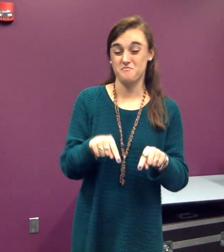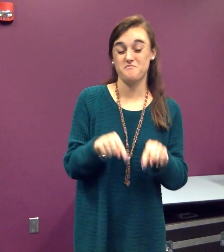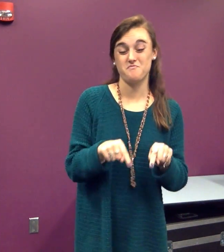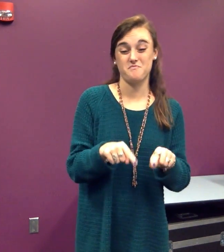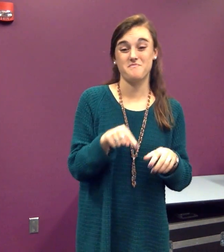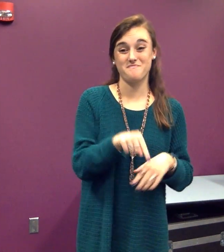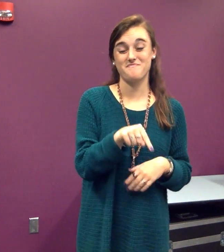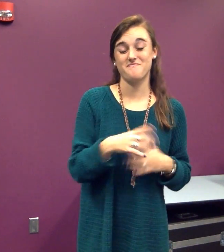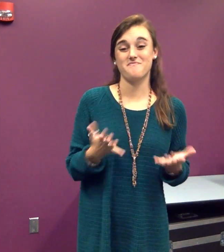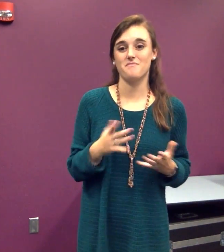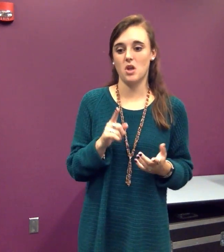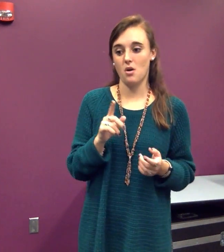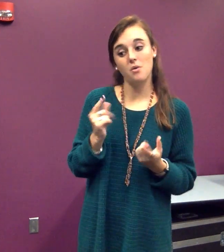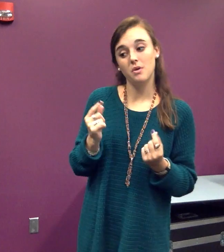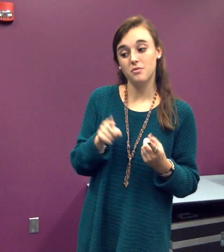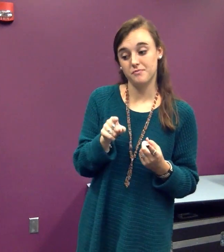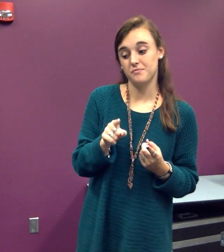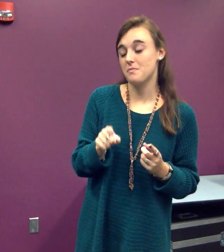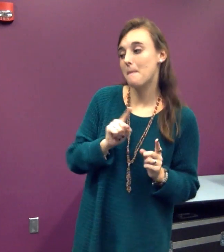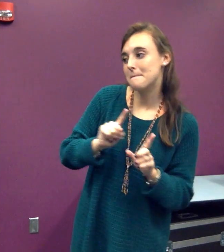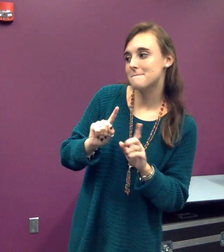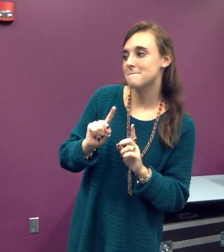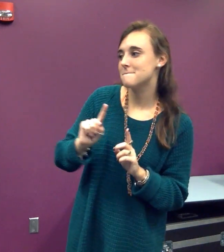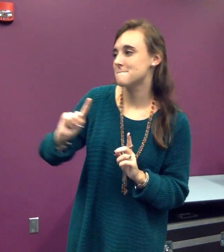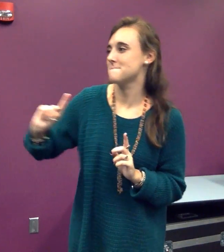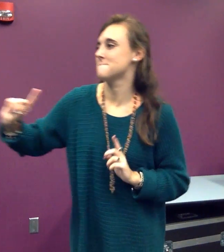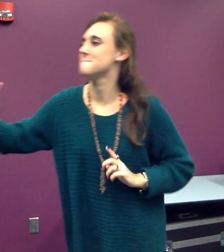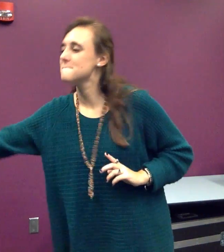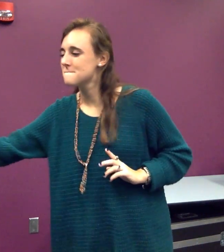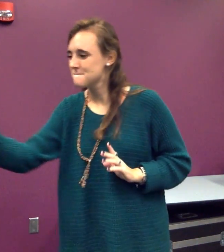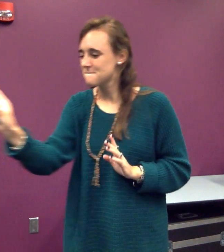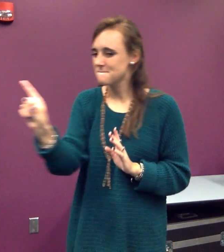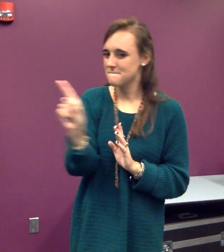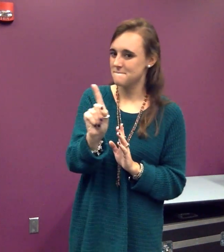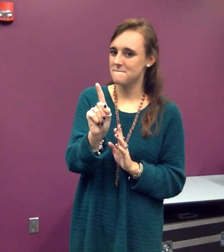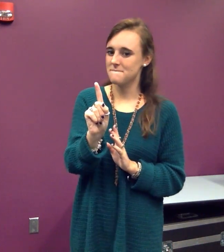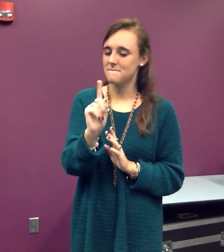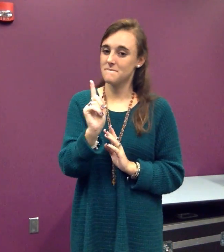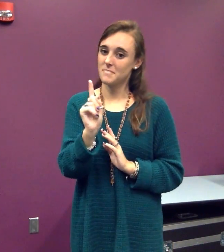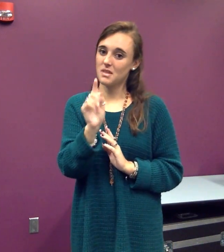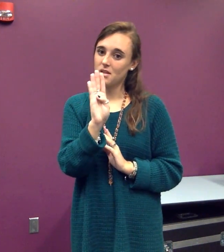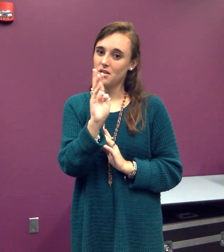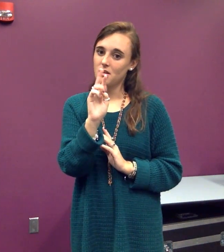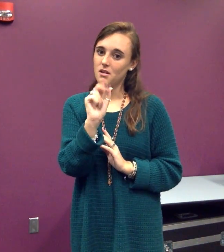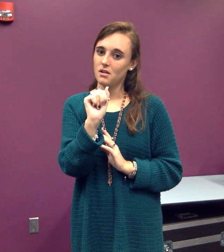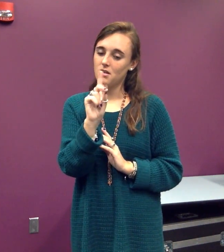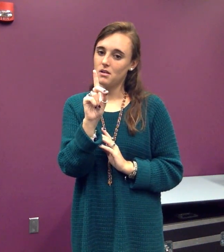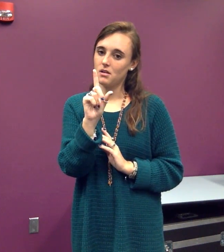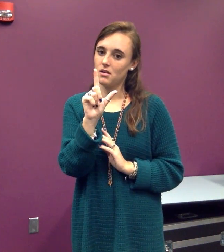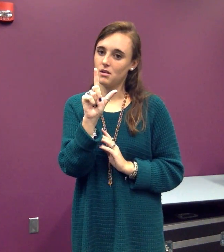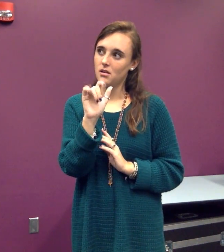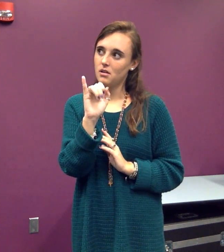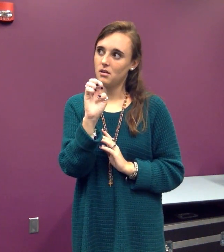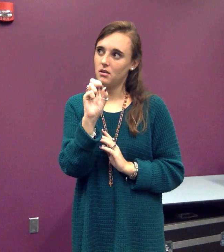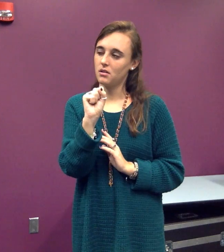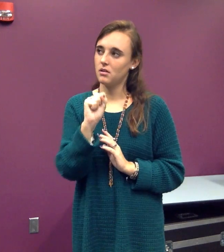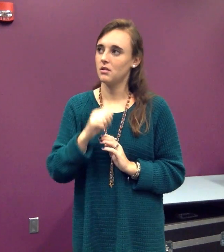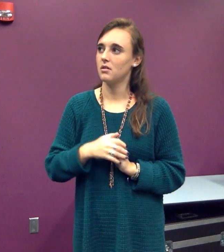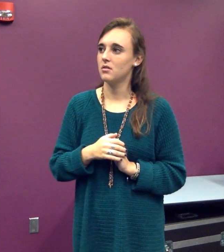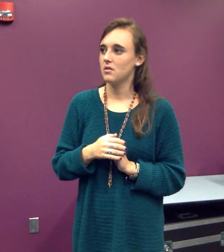that and kind of obliterate all the buildings between the front of Vogel School and Bradley's. So Eric takes off, and he runs, and he